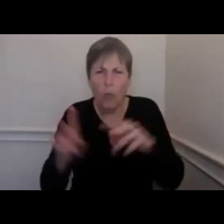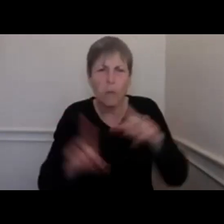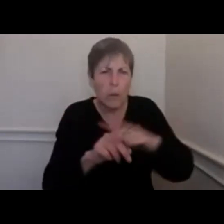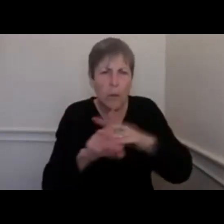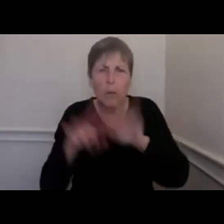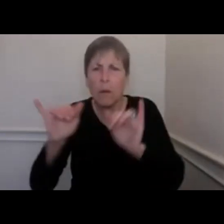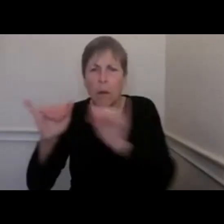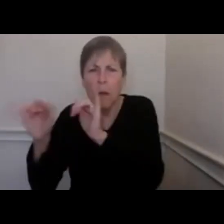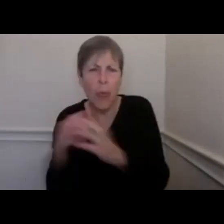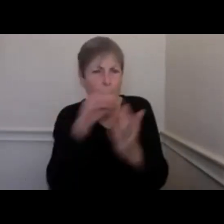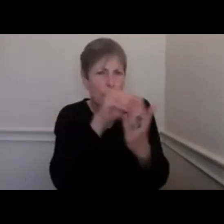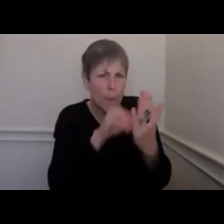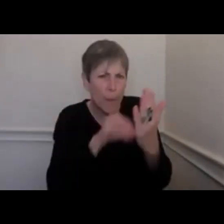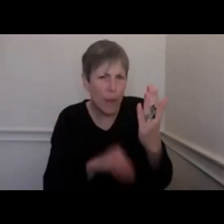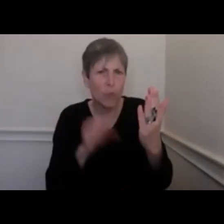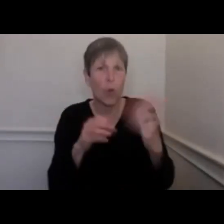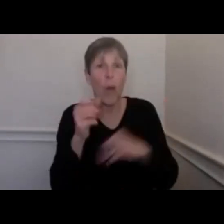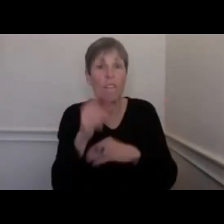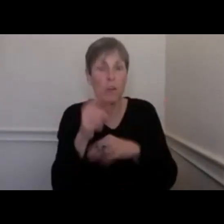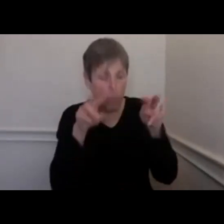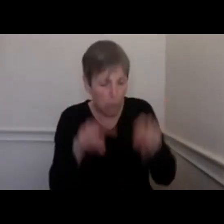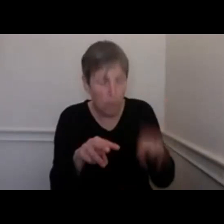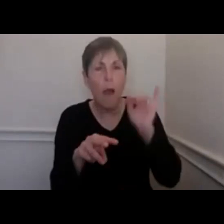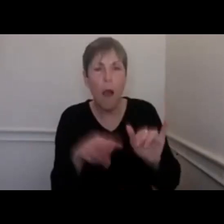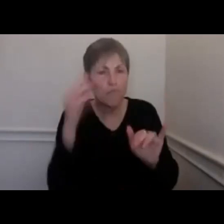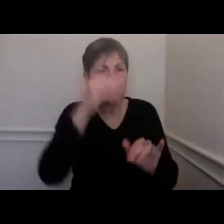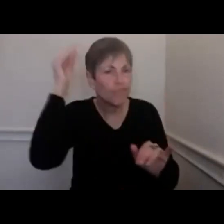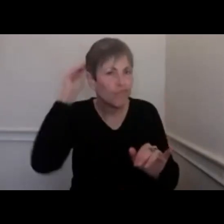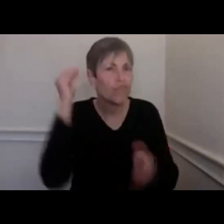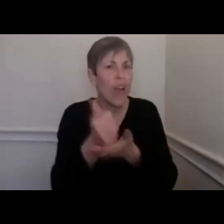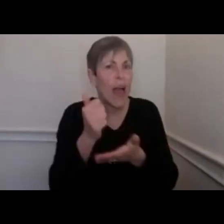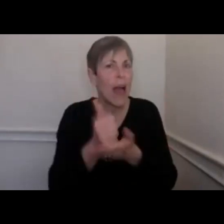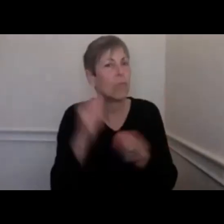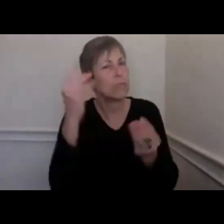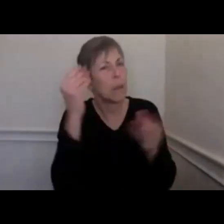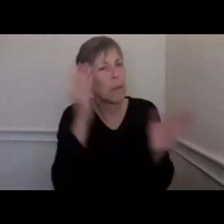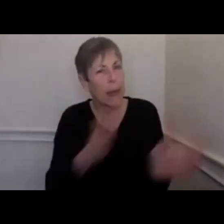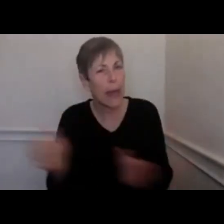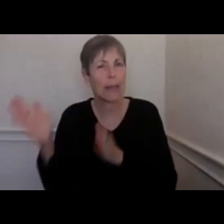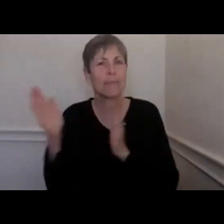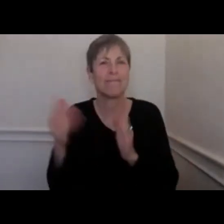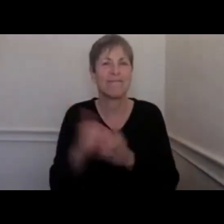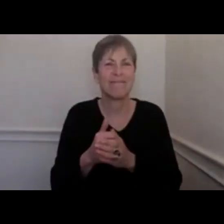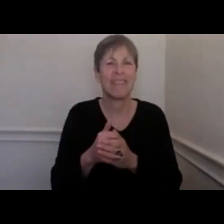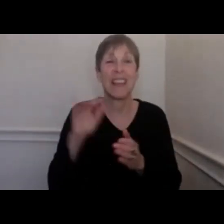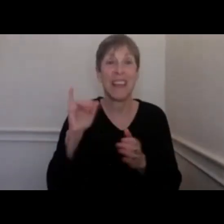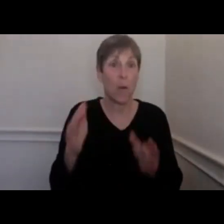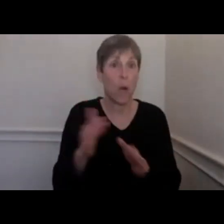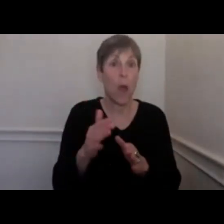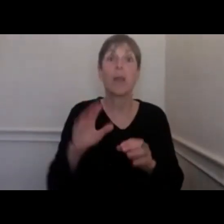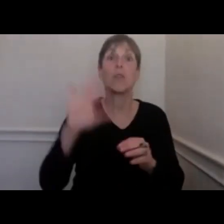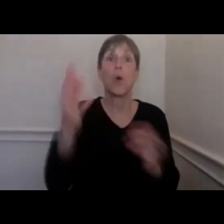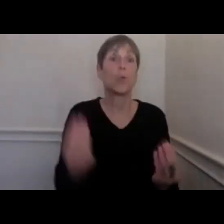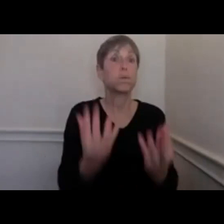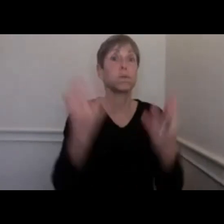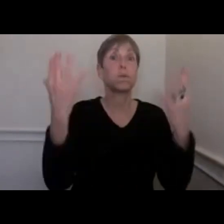it Across the Seasons, so that as you're taking these notes, you can be amplifying your abundance across the